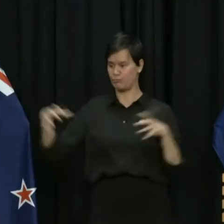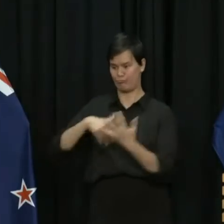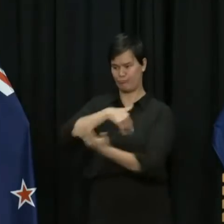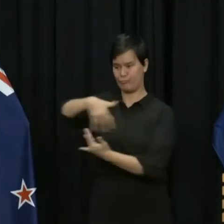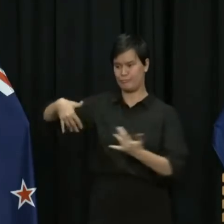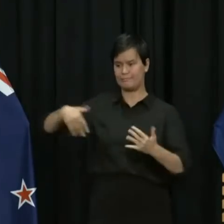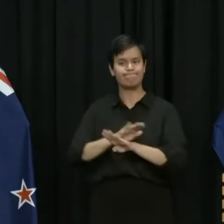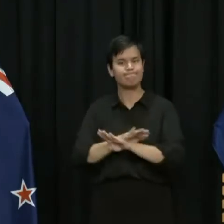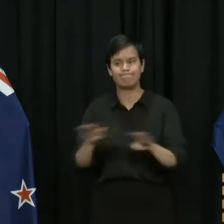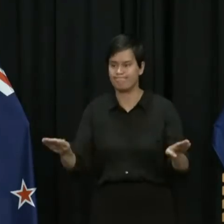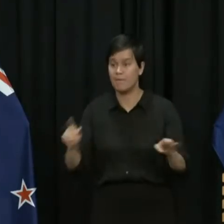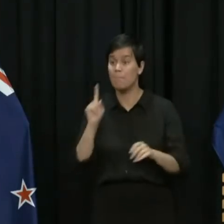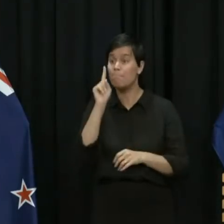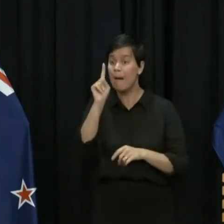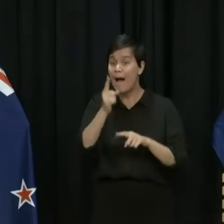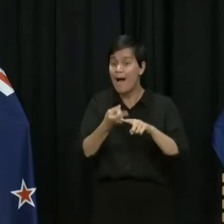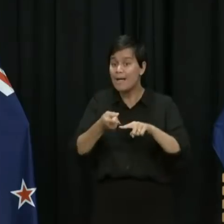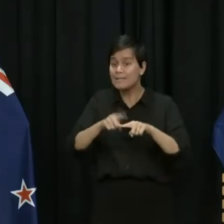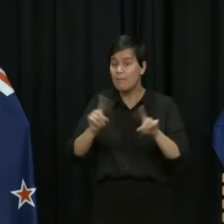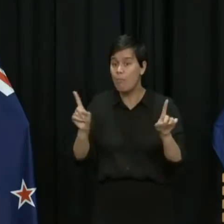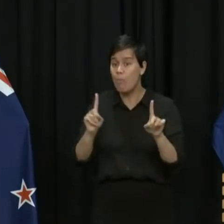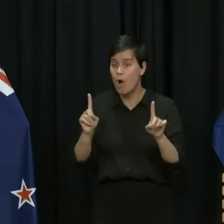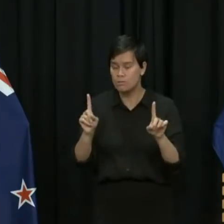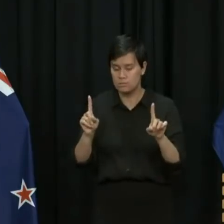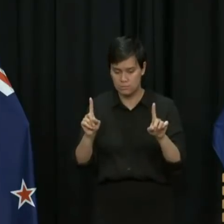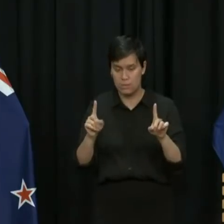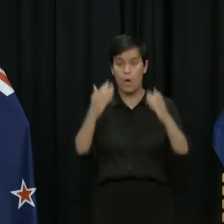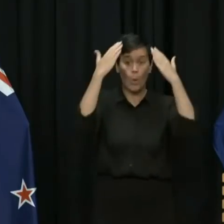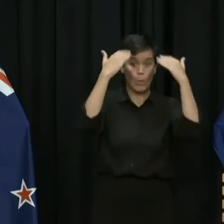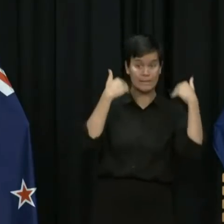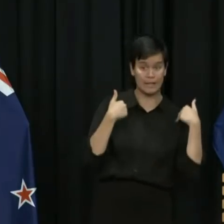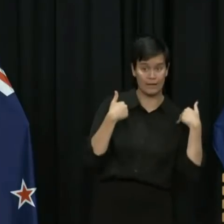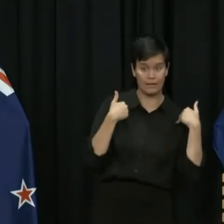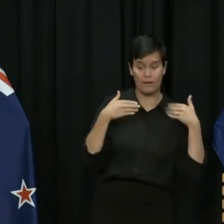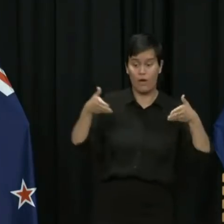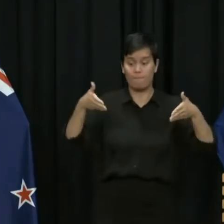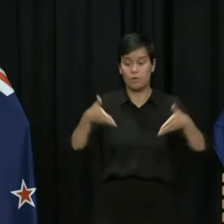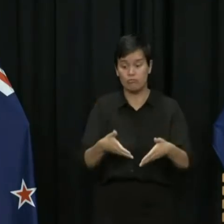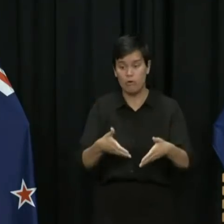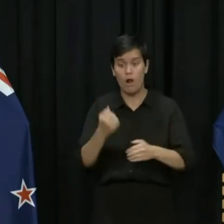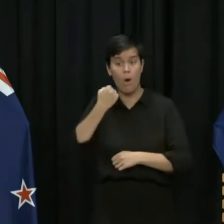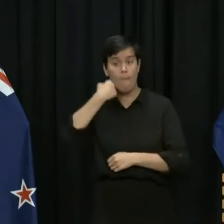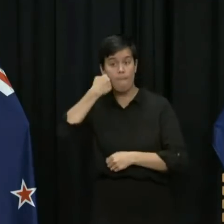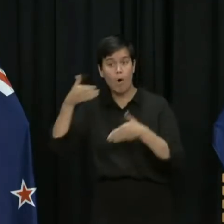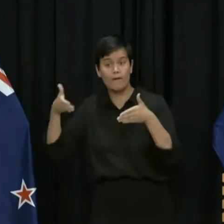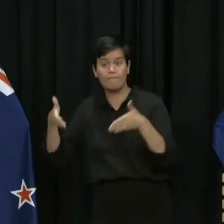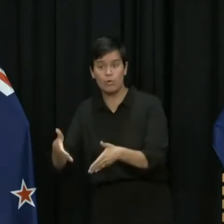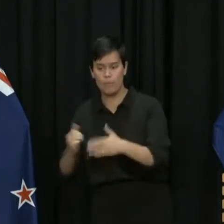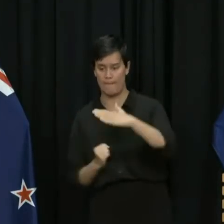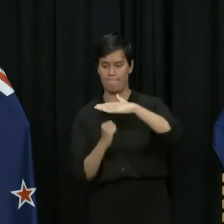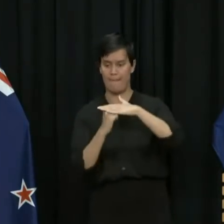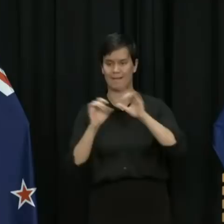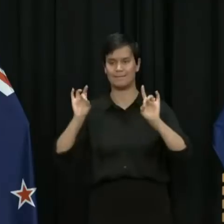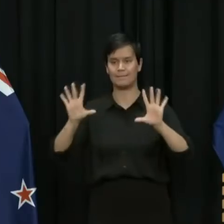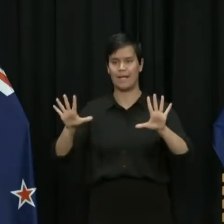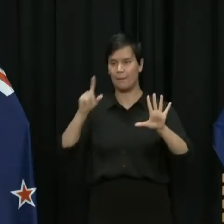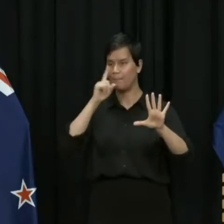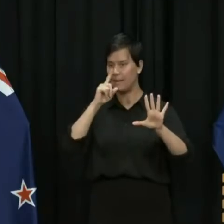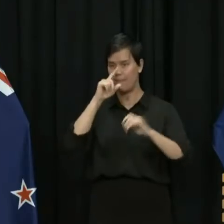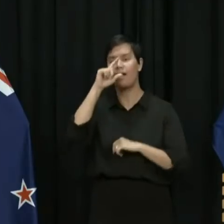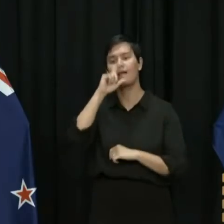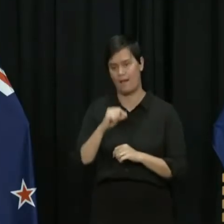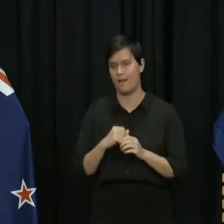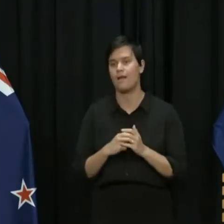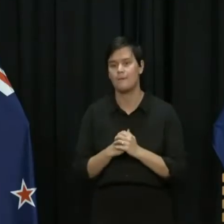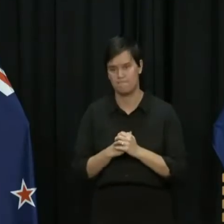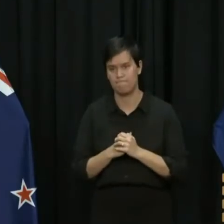services, funerals and tangihanga. Physical distancing and public health measures legally must be maintained at those events if they do occur.